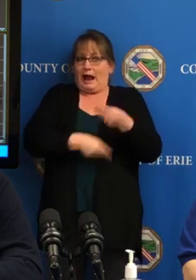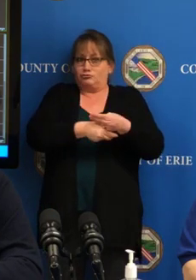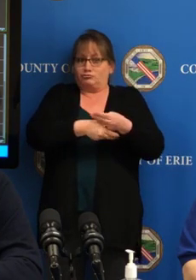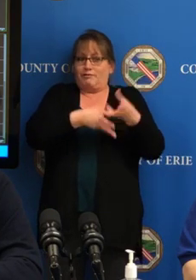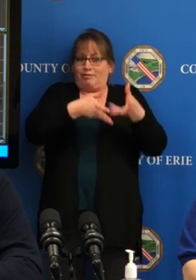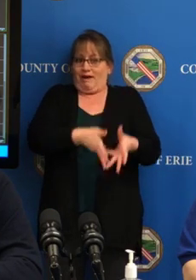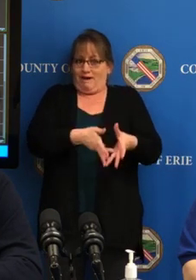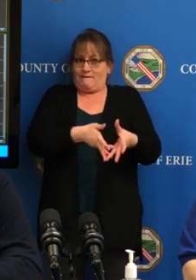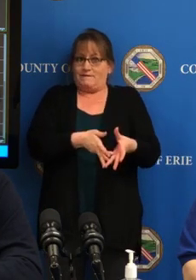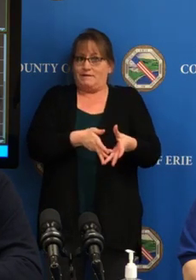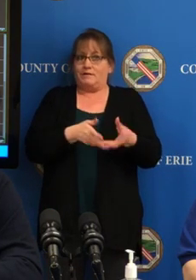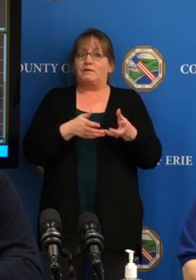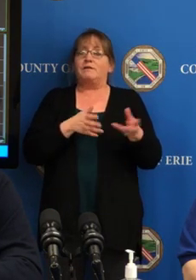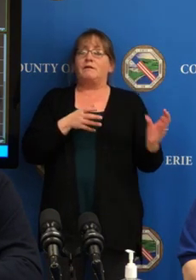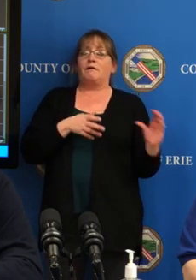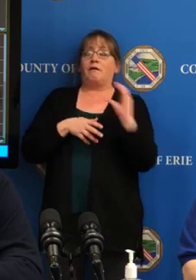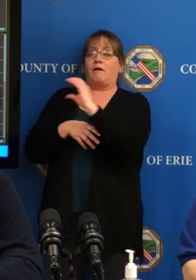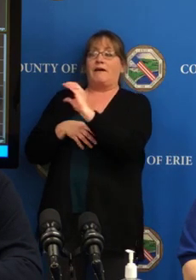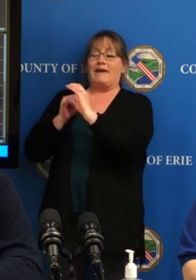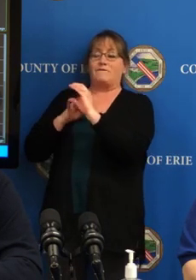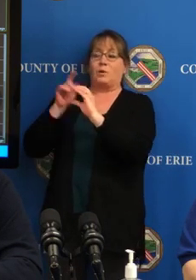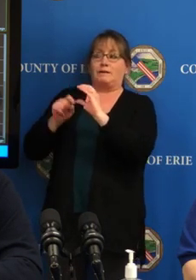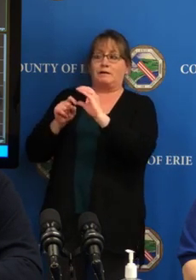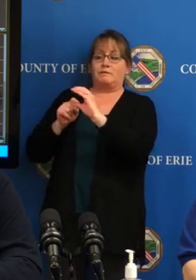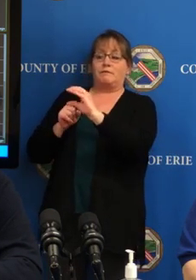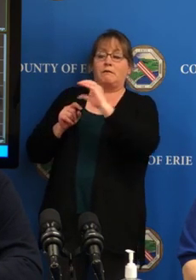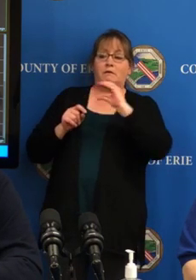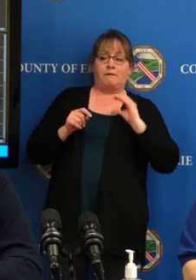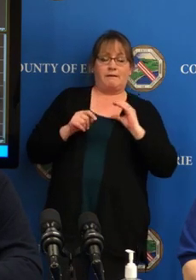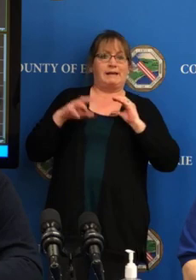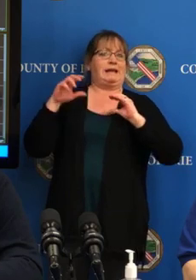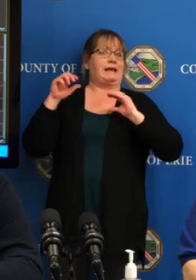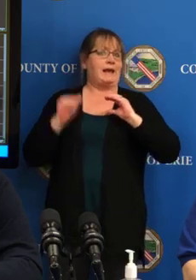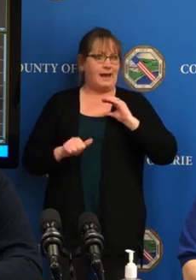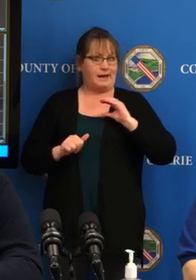2020 resources. If we need to tap into the piggy bank, we can,